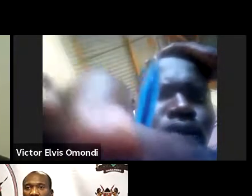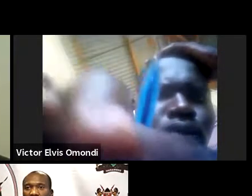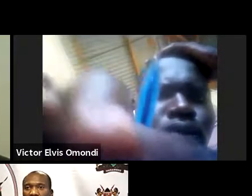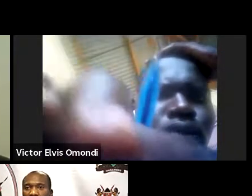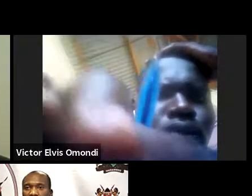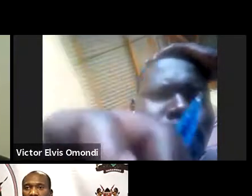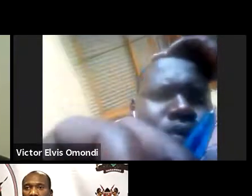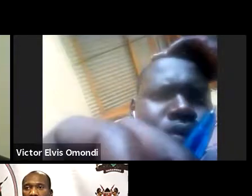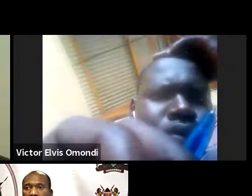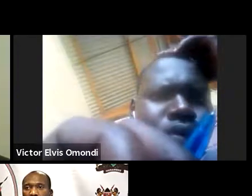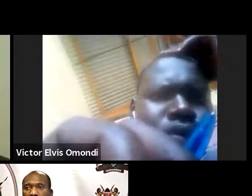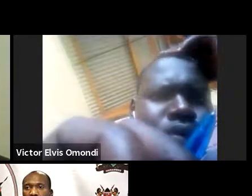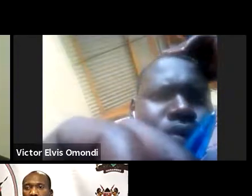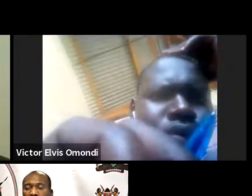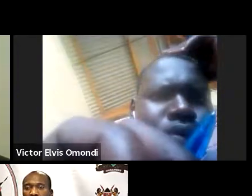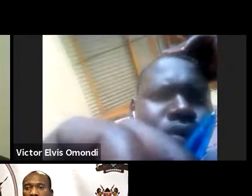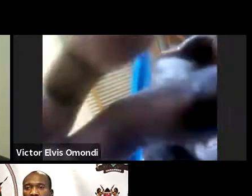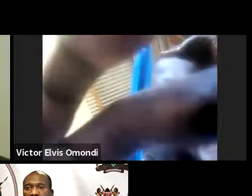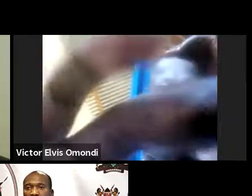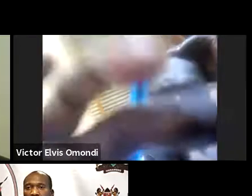No, he's not muted. And